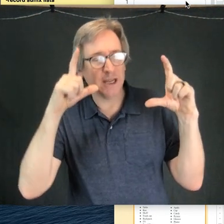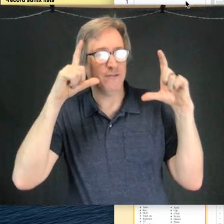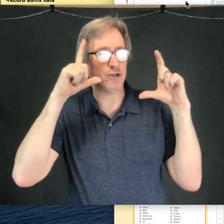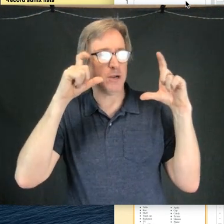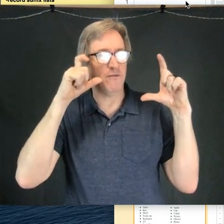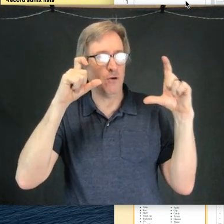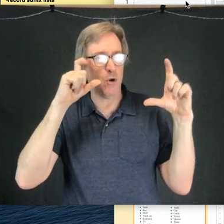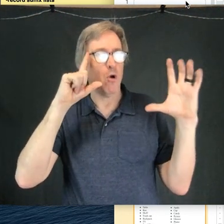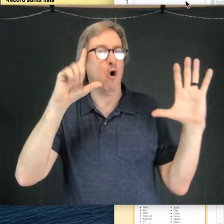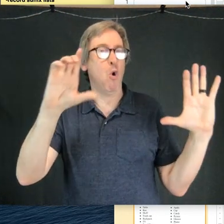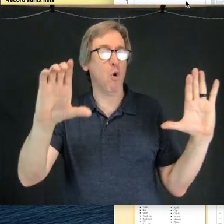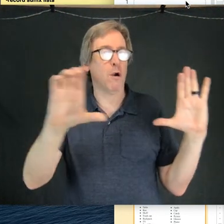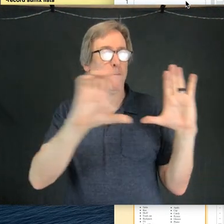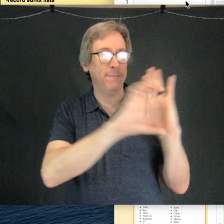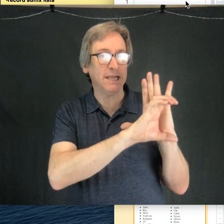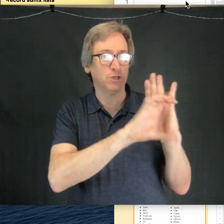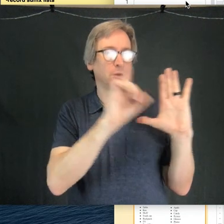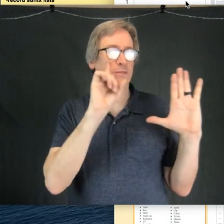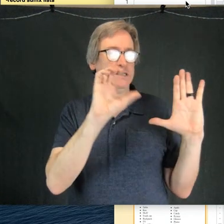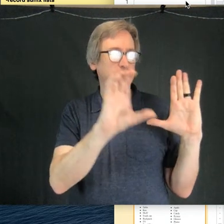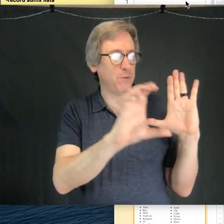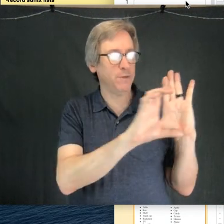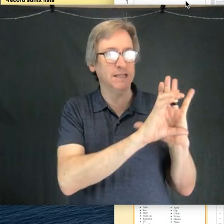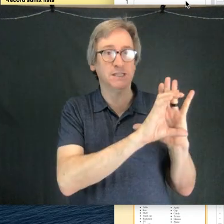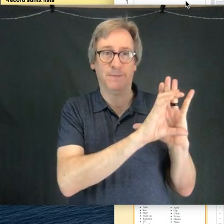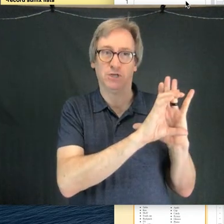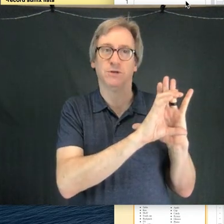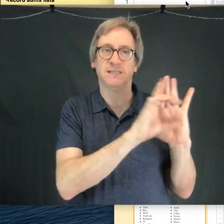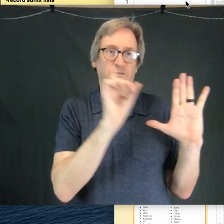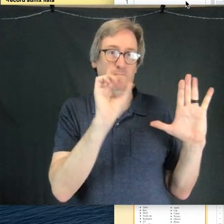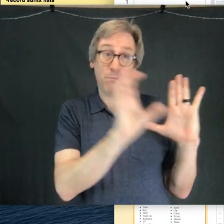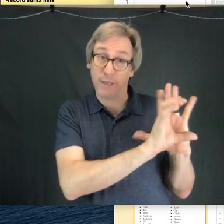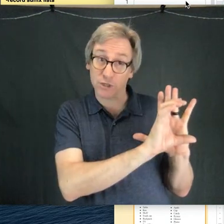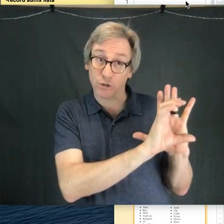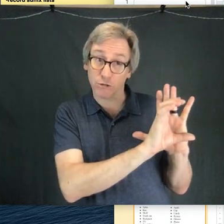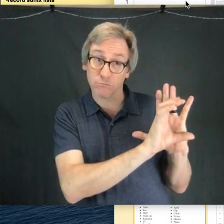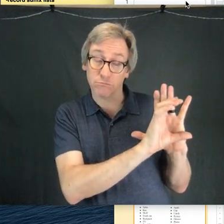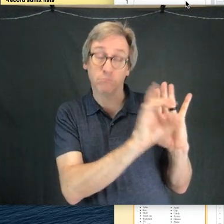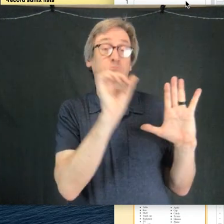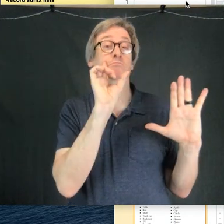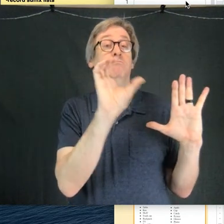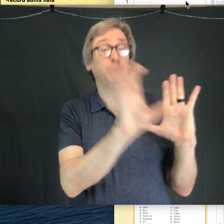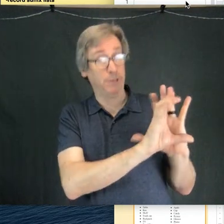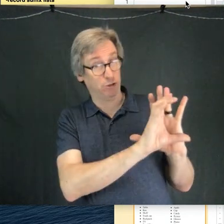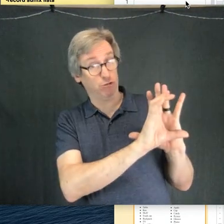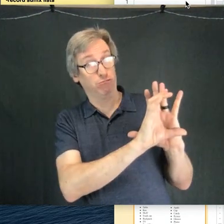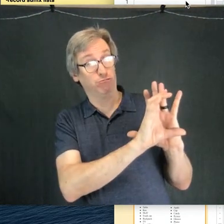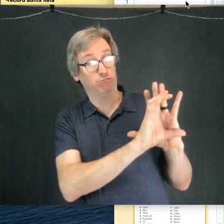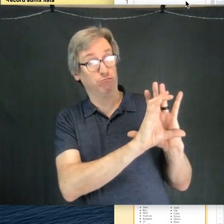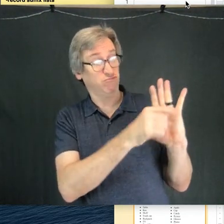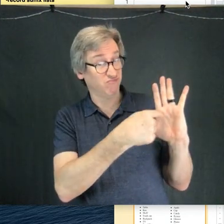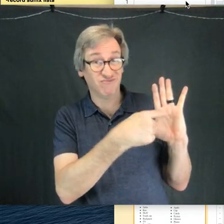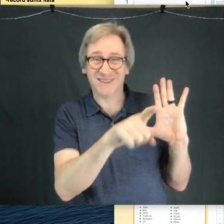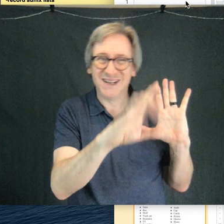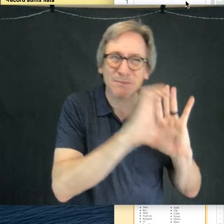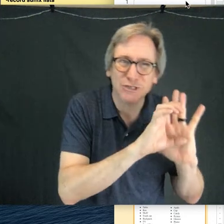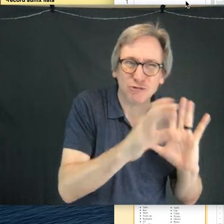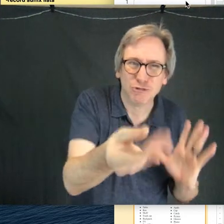Picture, if you're talking about photo, or picture. This generally means the picture itself. Picture. Picture.